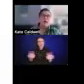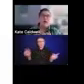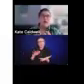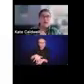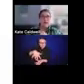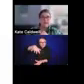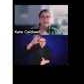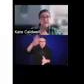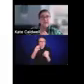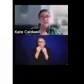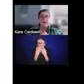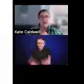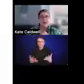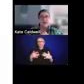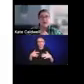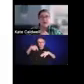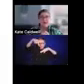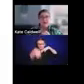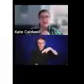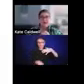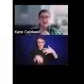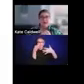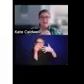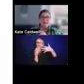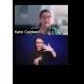together, honestly.